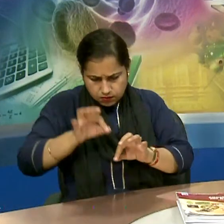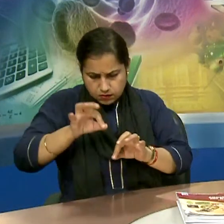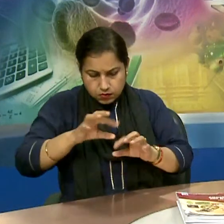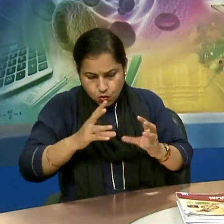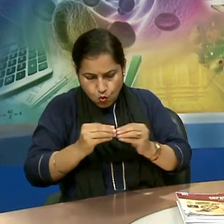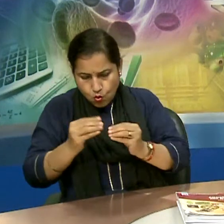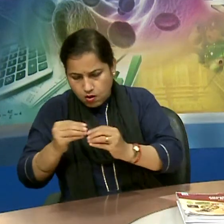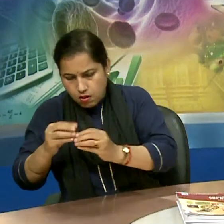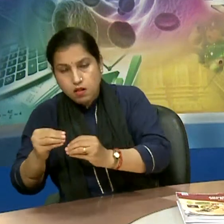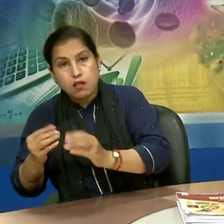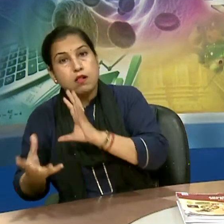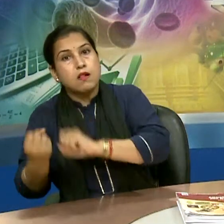how long